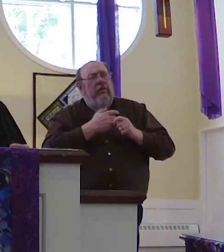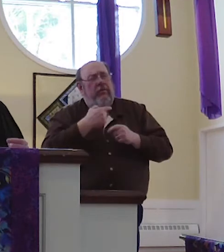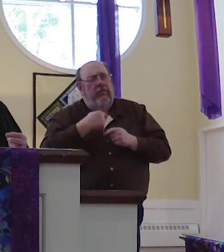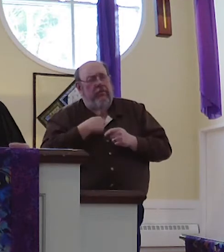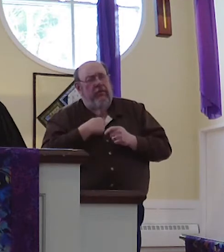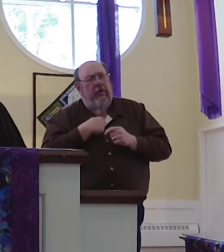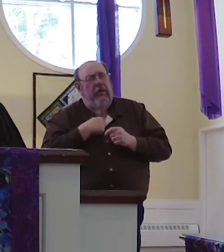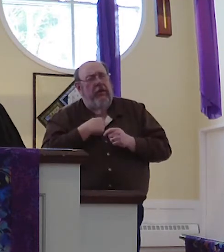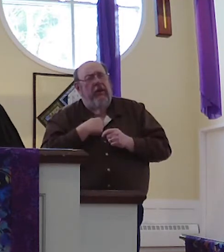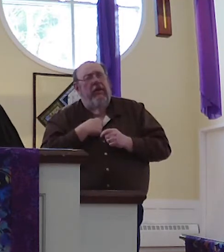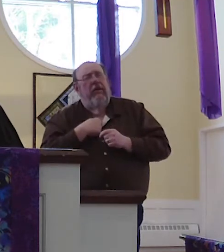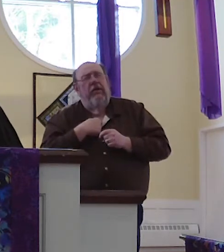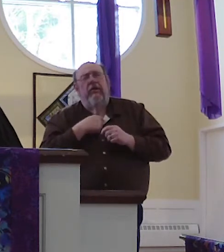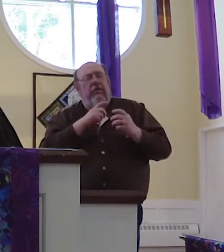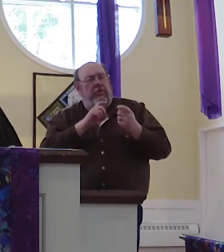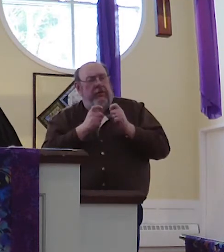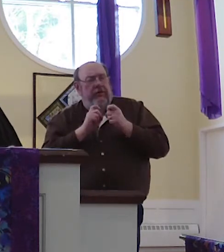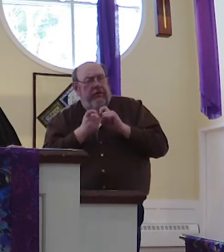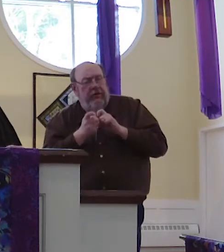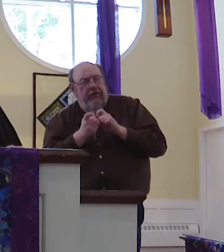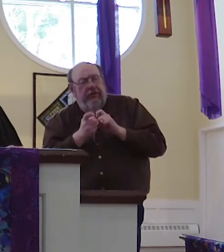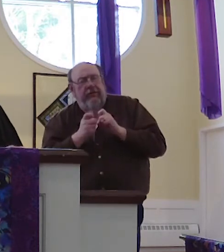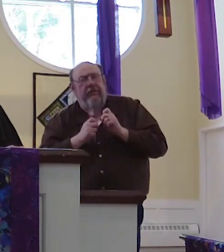who was doing the changing.